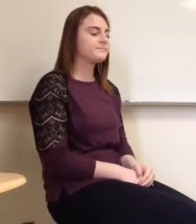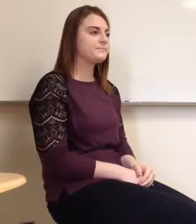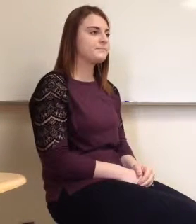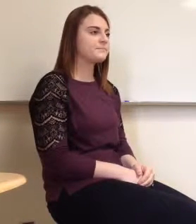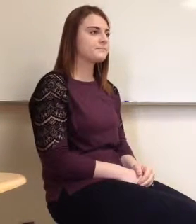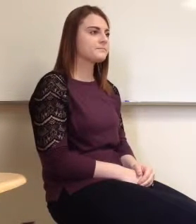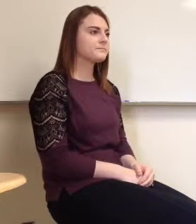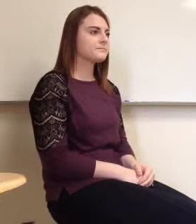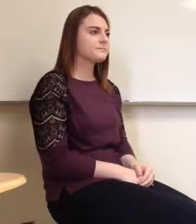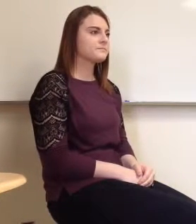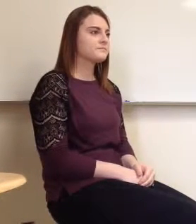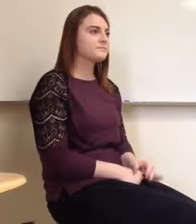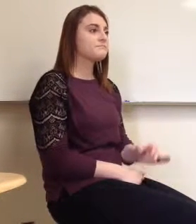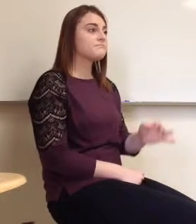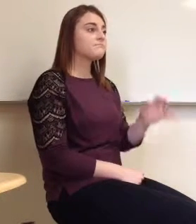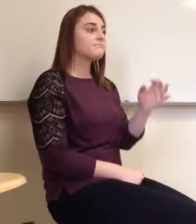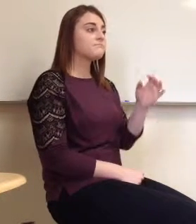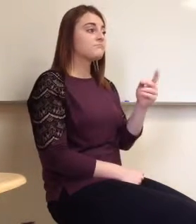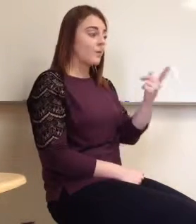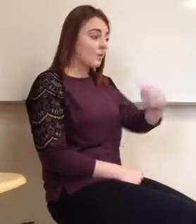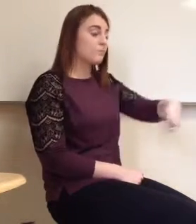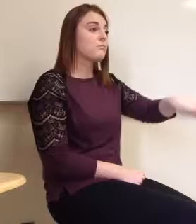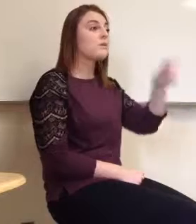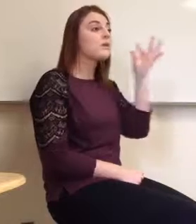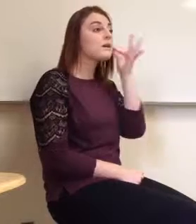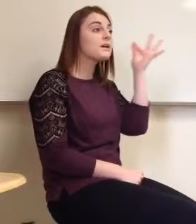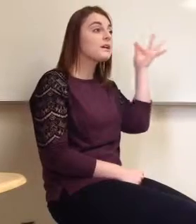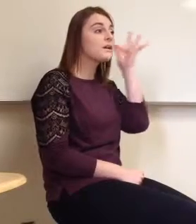We were Indian children who were expected to be stupid.